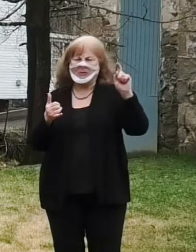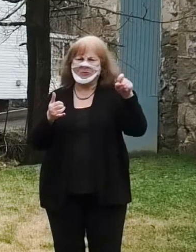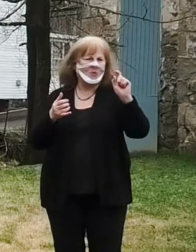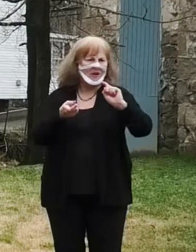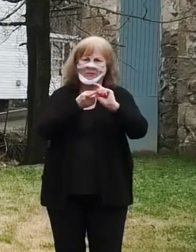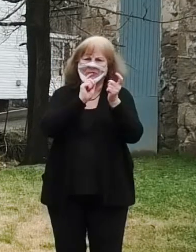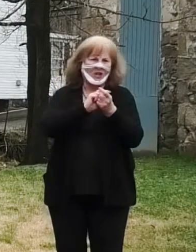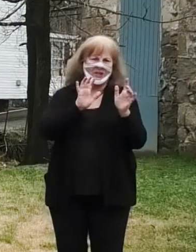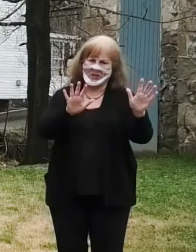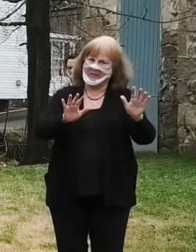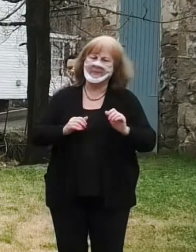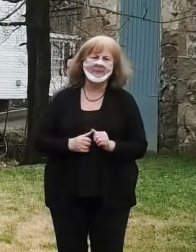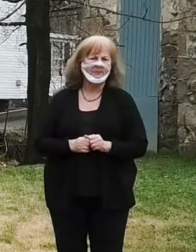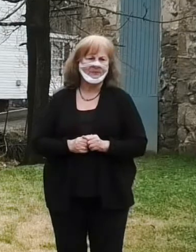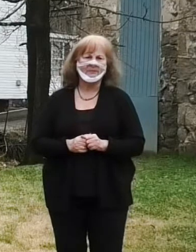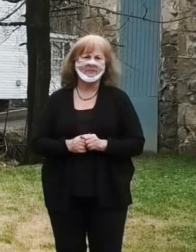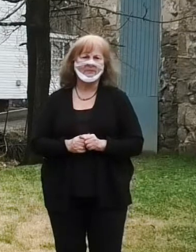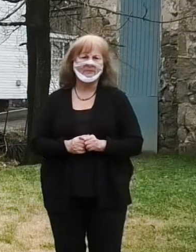modified.